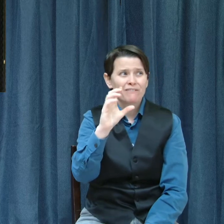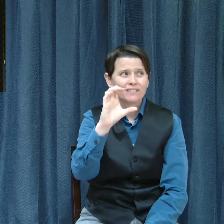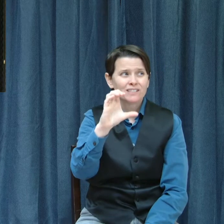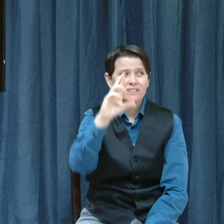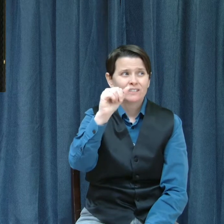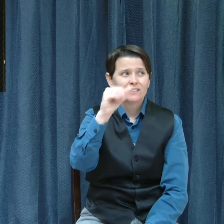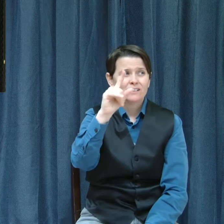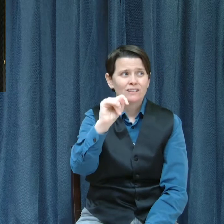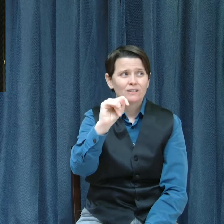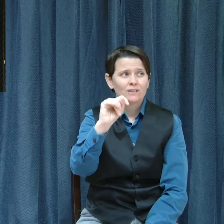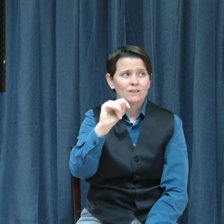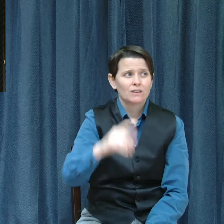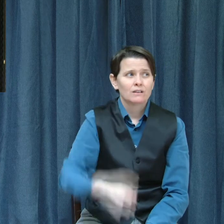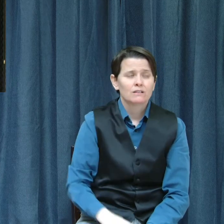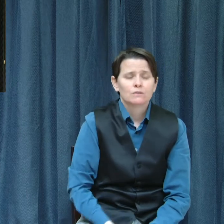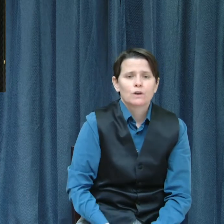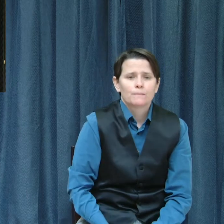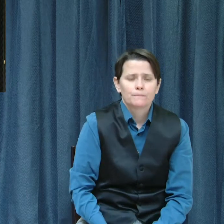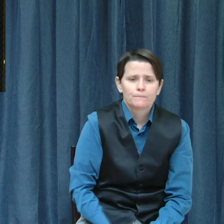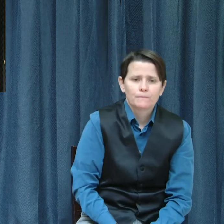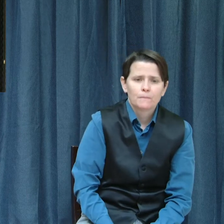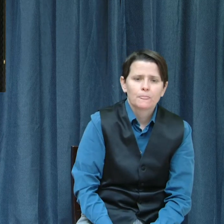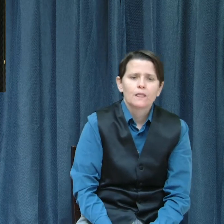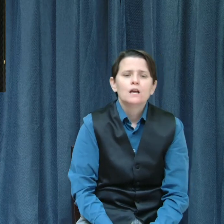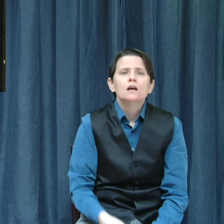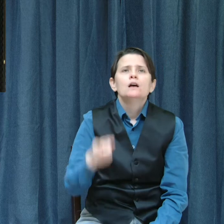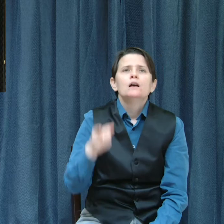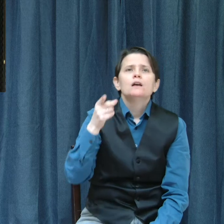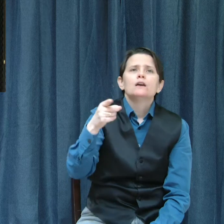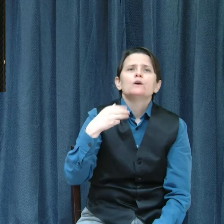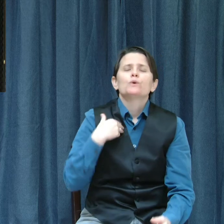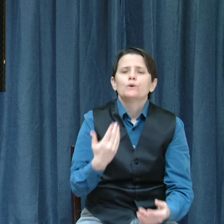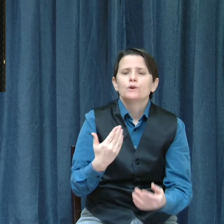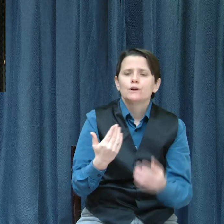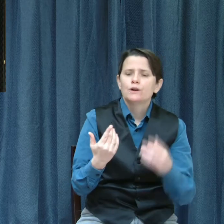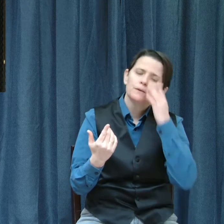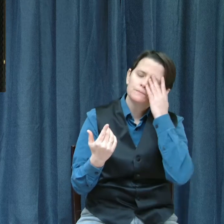of our World Unity Worldwide Ministries, he says,